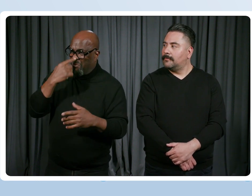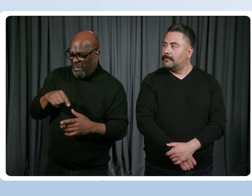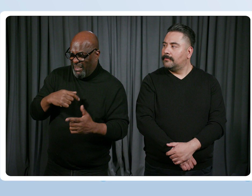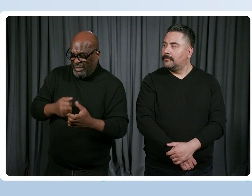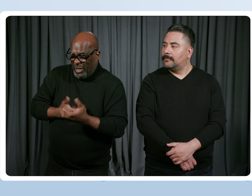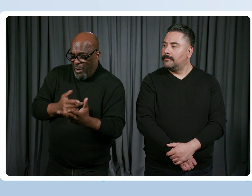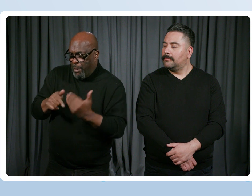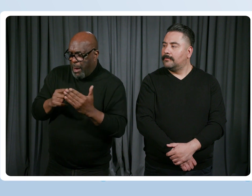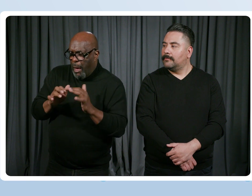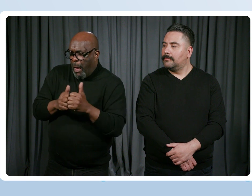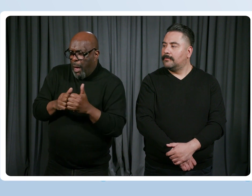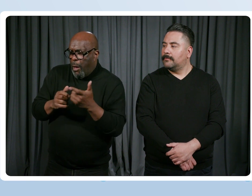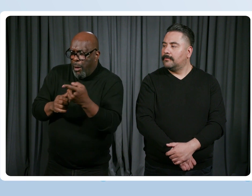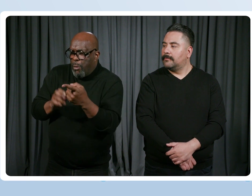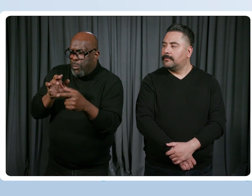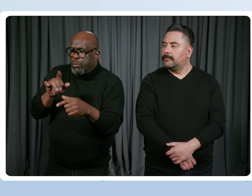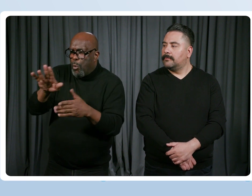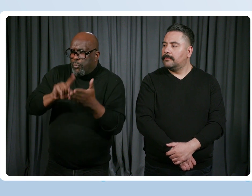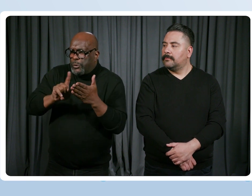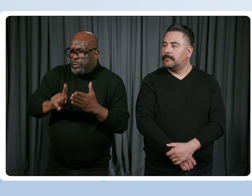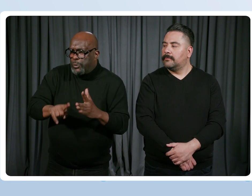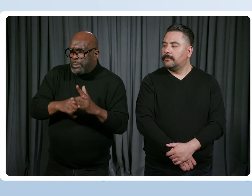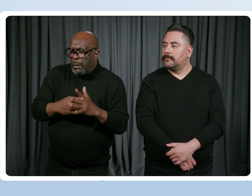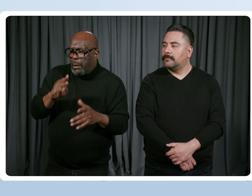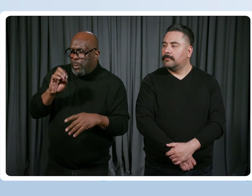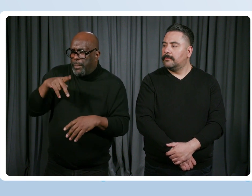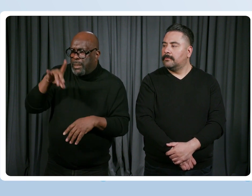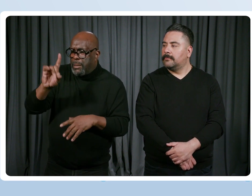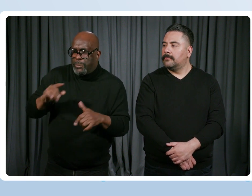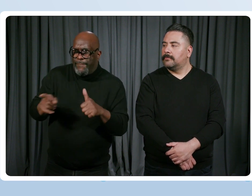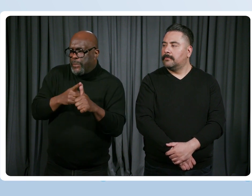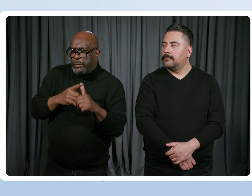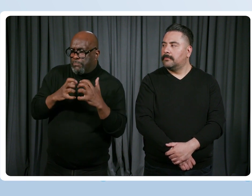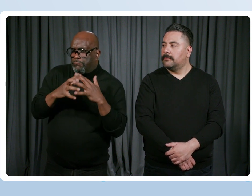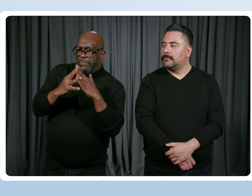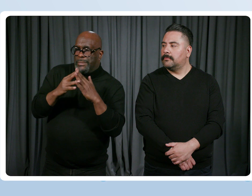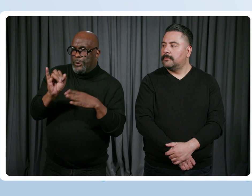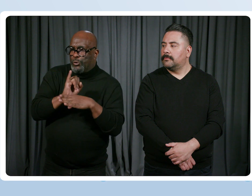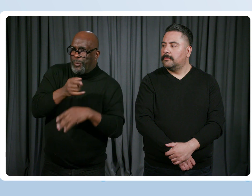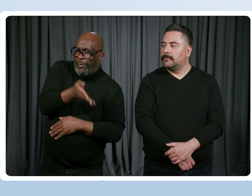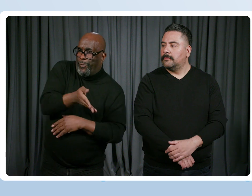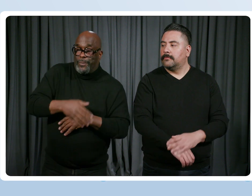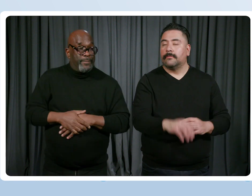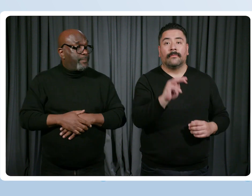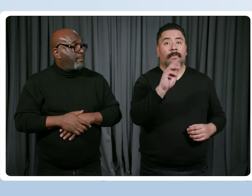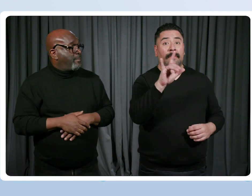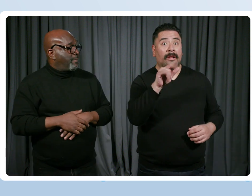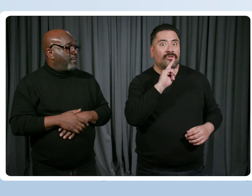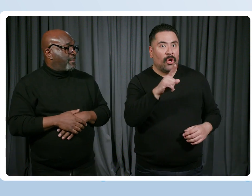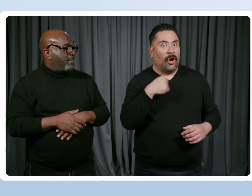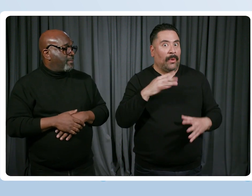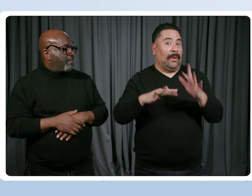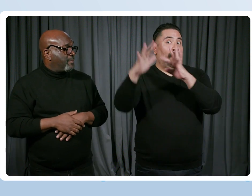how Morgan's research started at MOPD as the first intern there? Sure. We're going way back. Yeah, way back